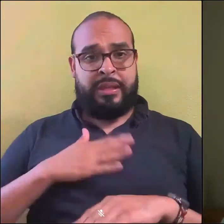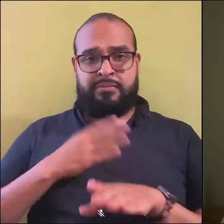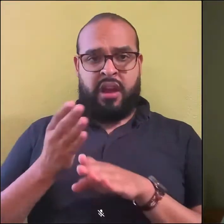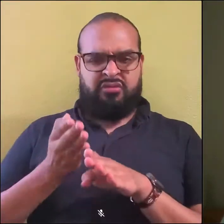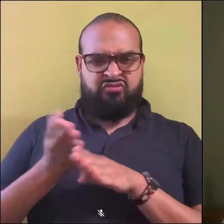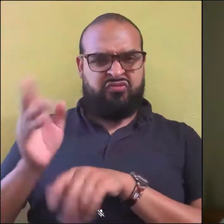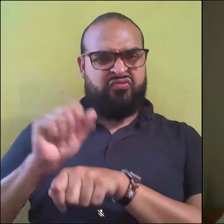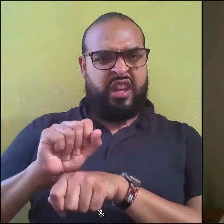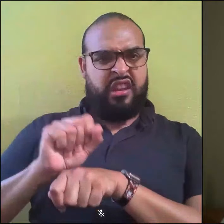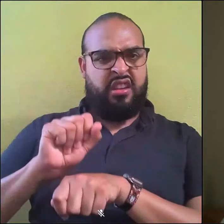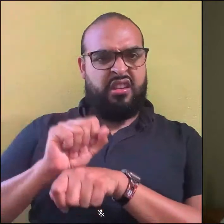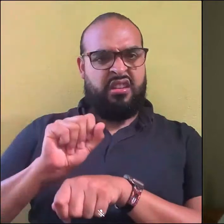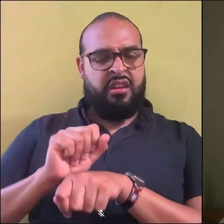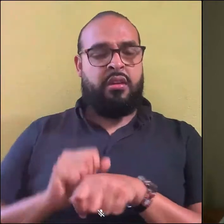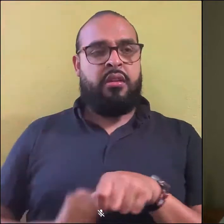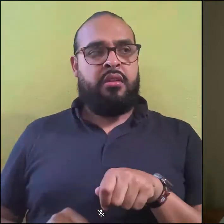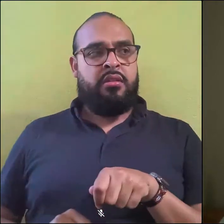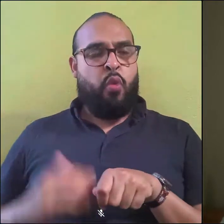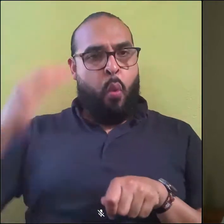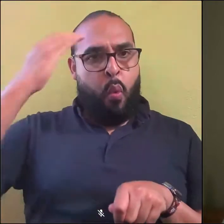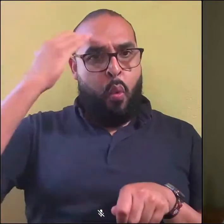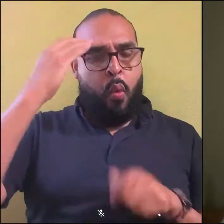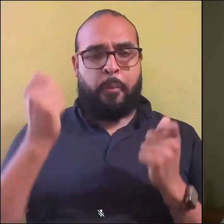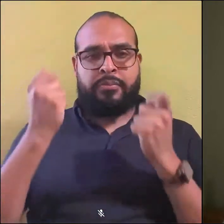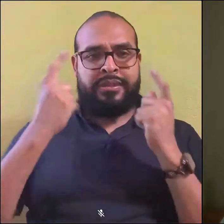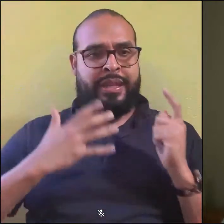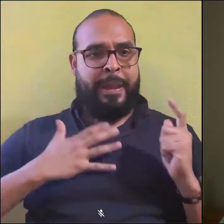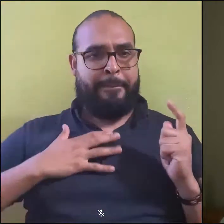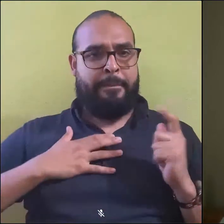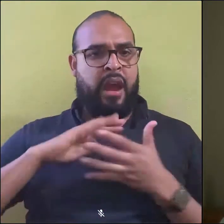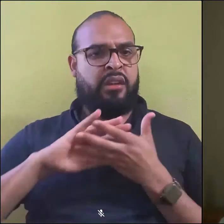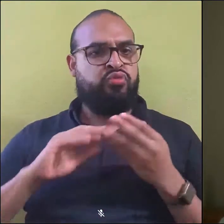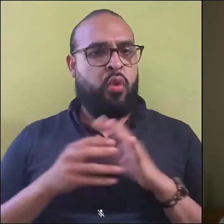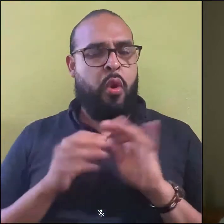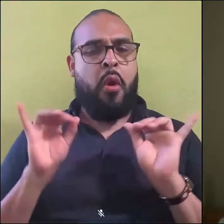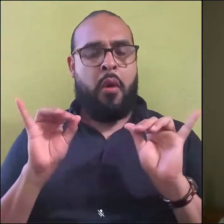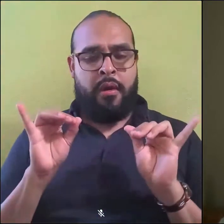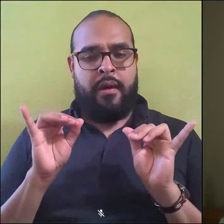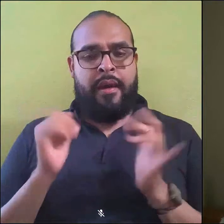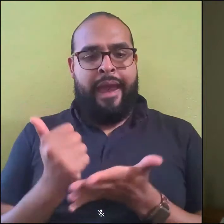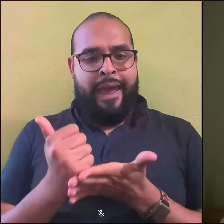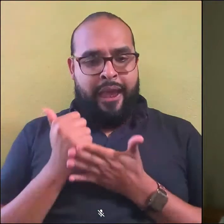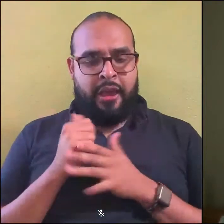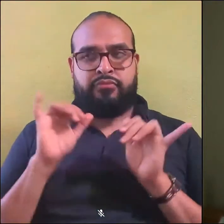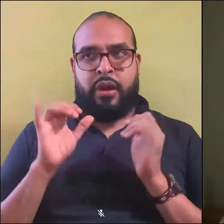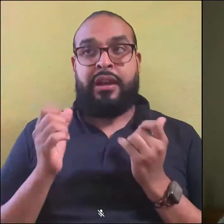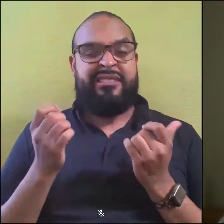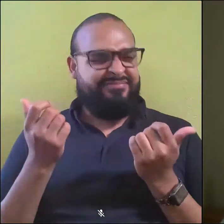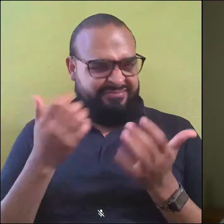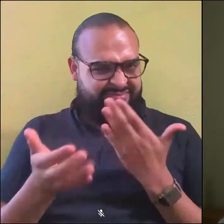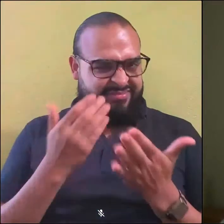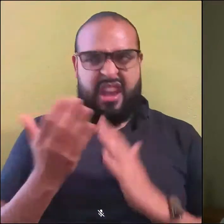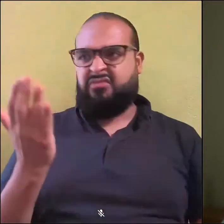me to try to contextualize, to normalize whatever obstacle I'm facing against the sort of obstacles that people